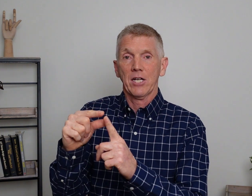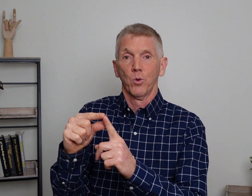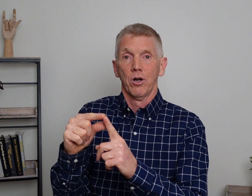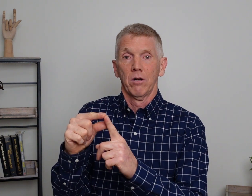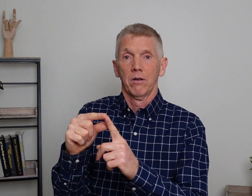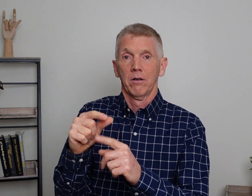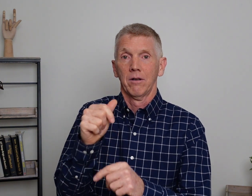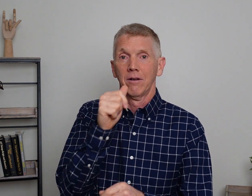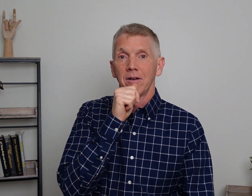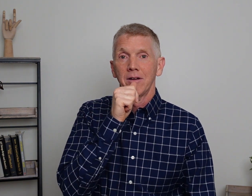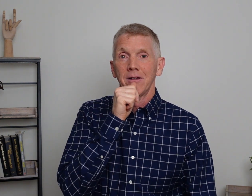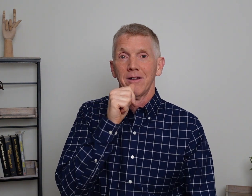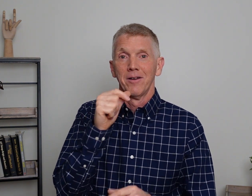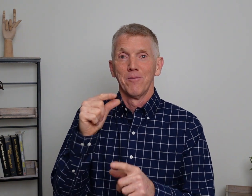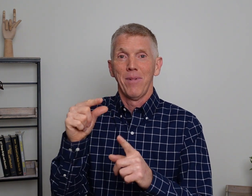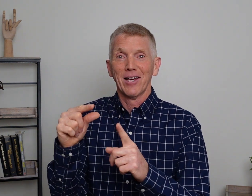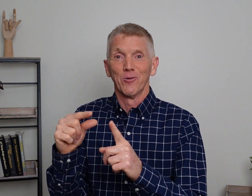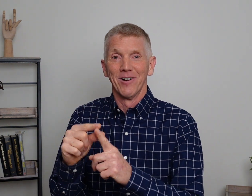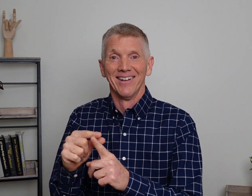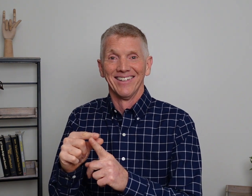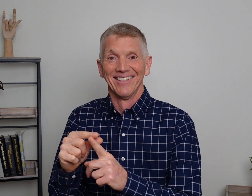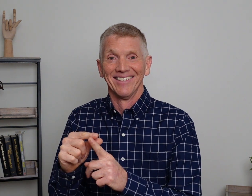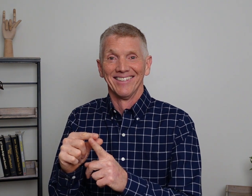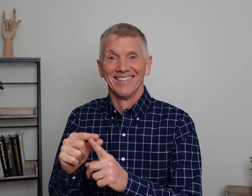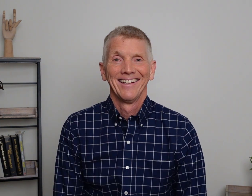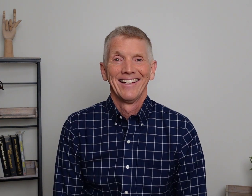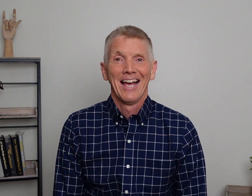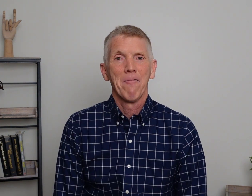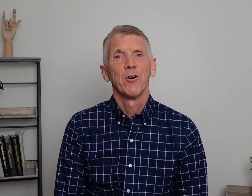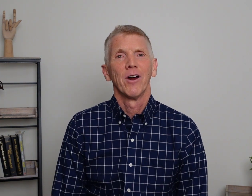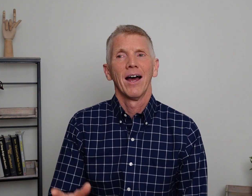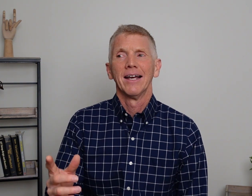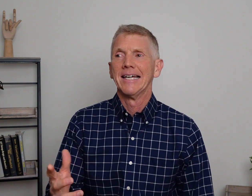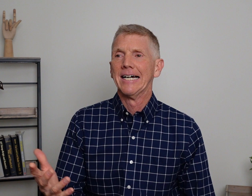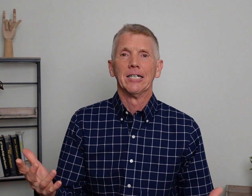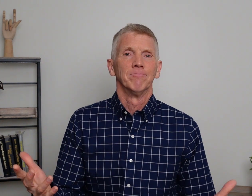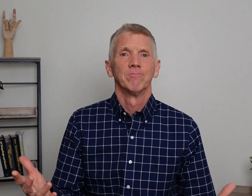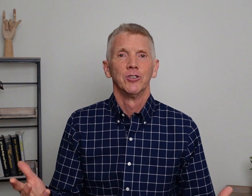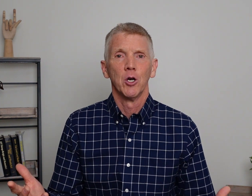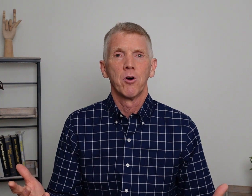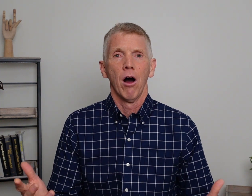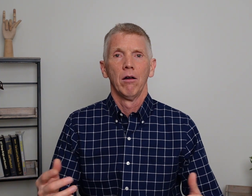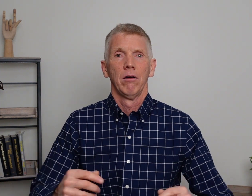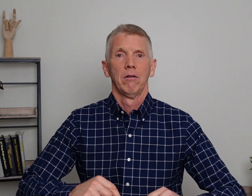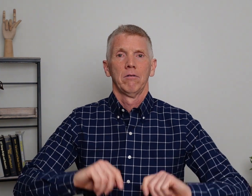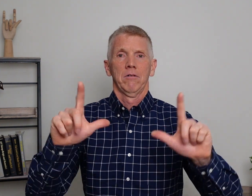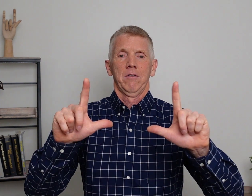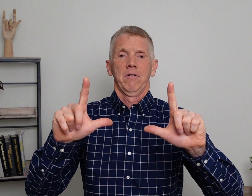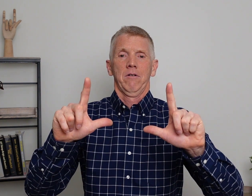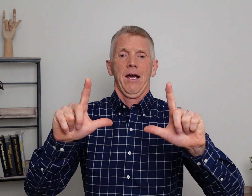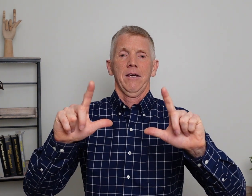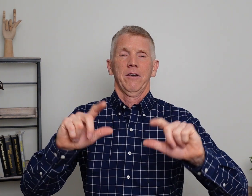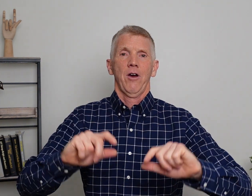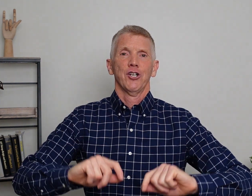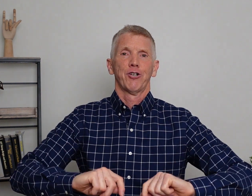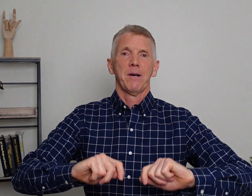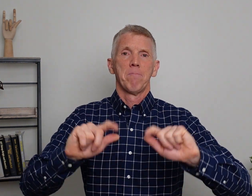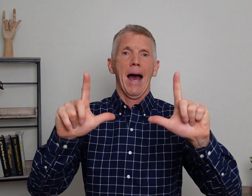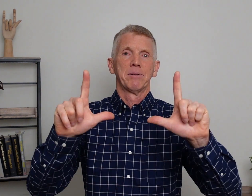Password. Password. How about when you're on a Zoom call? All right, now your screen pops up